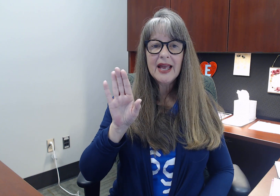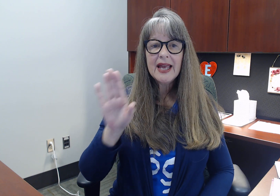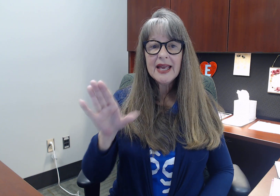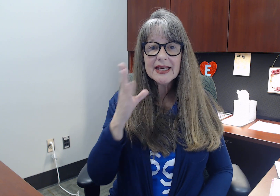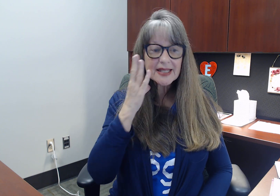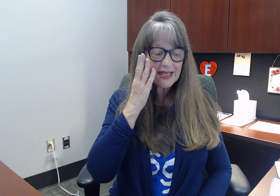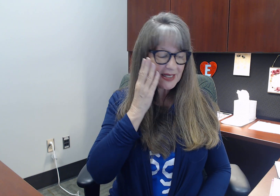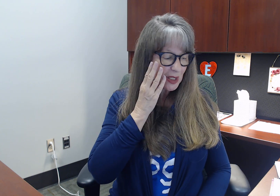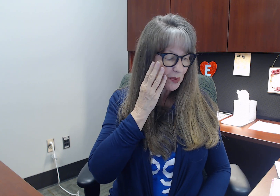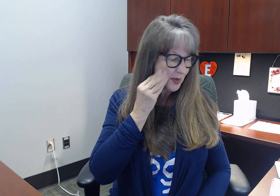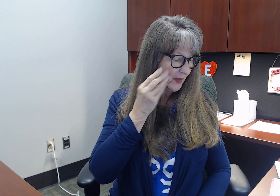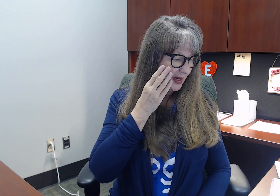his experience,